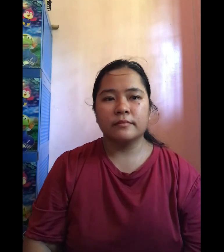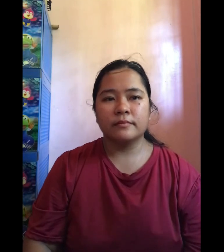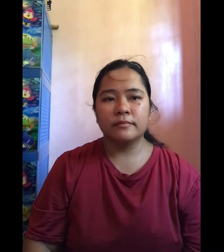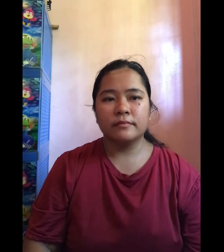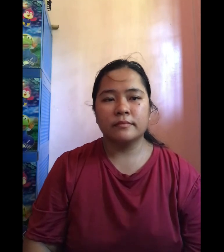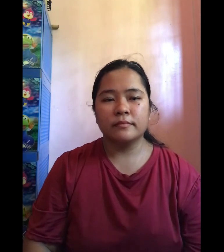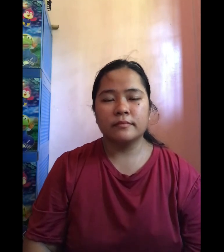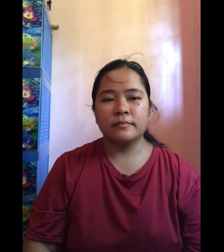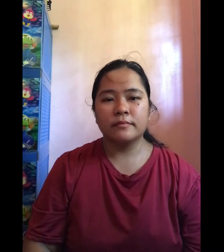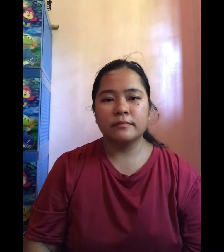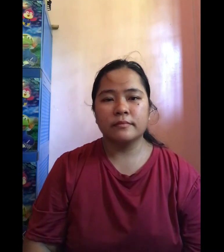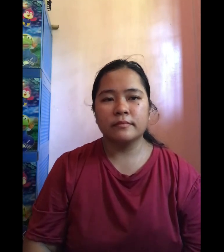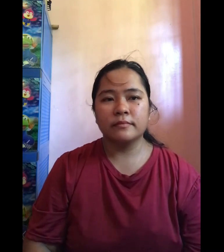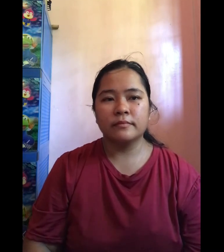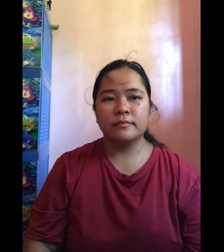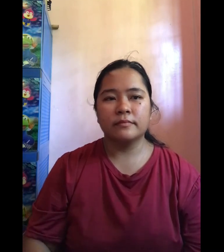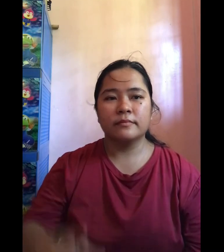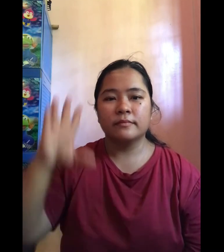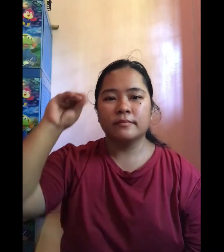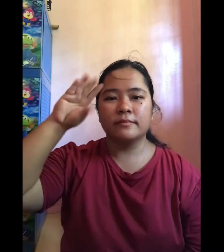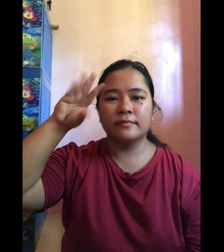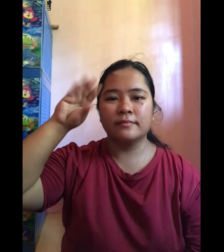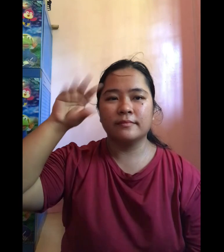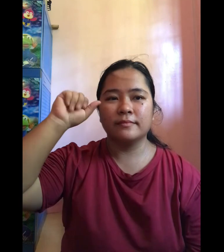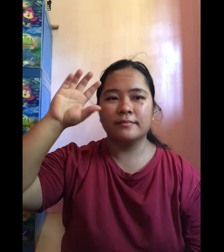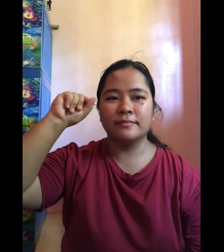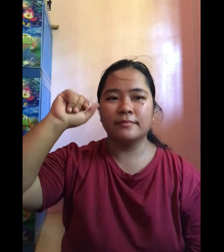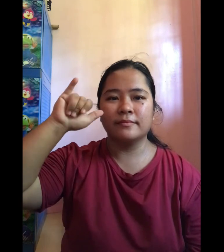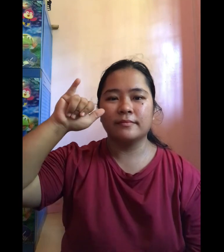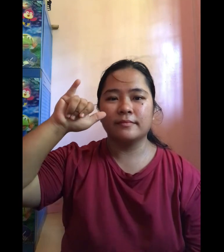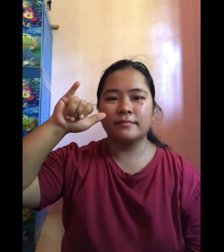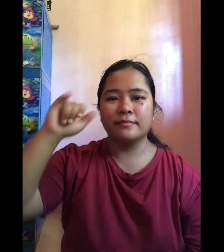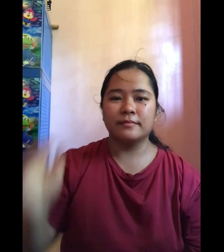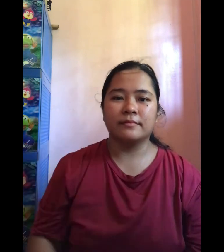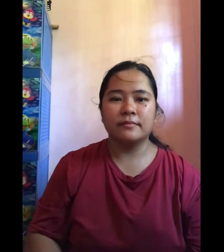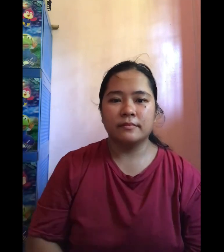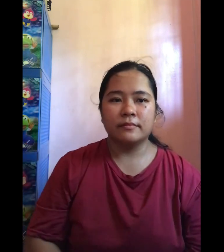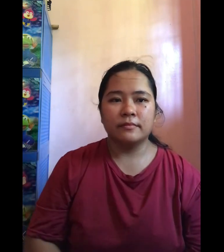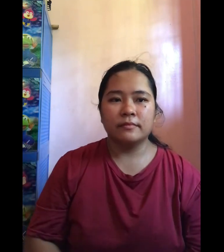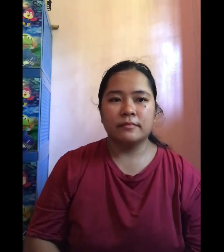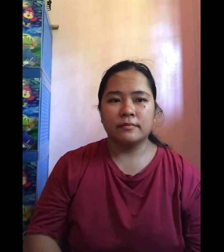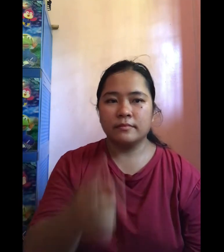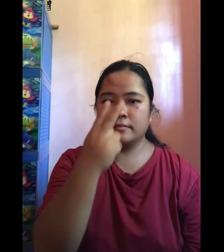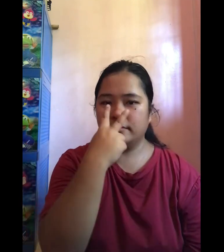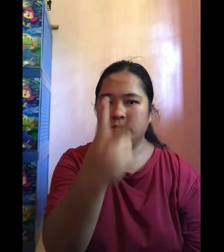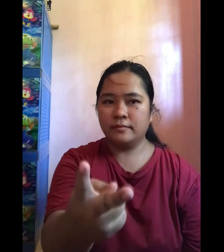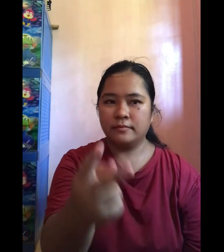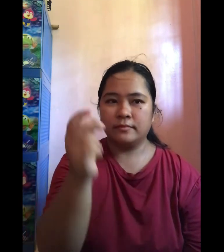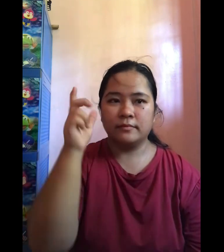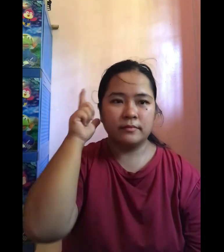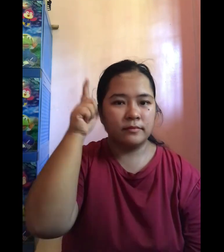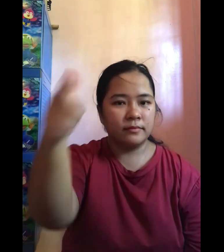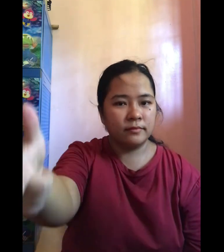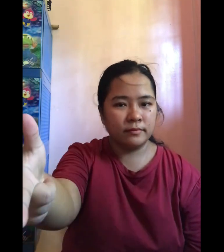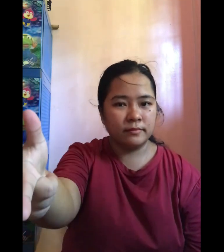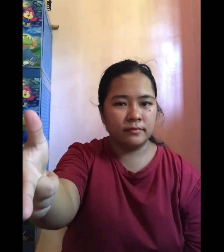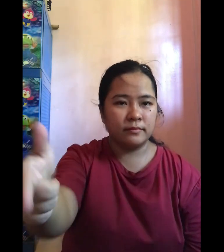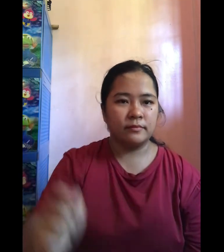in unspoken language. Goodbye. Or you can say, see you later. So I'll repeat